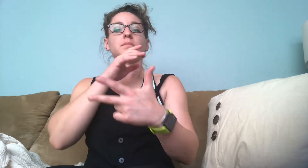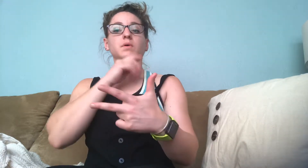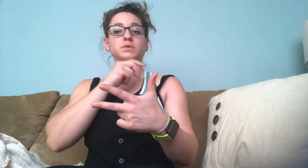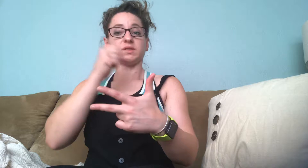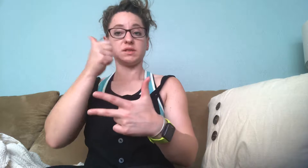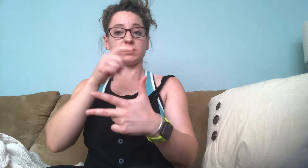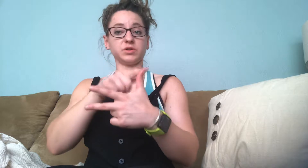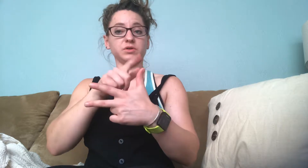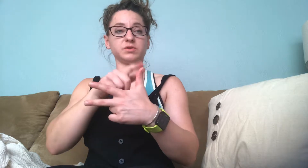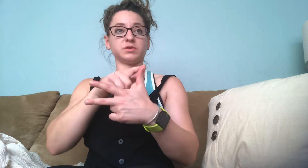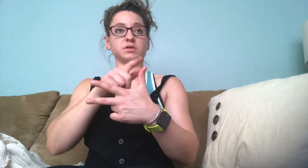Oldest sister.